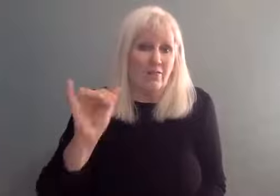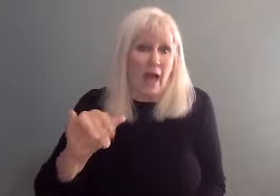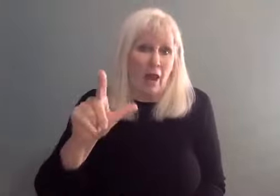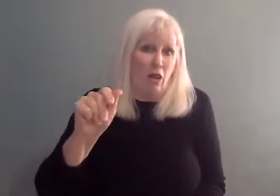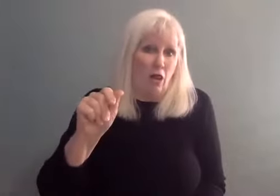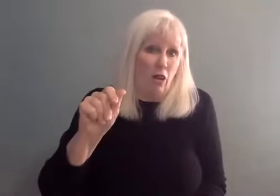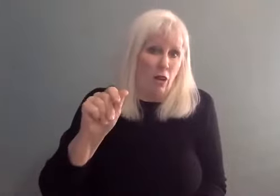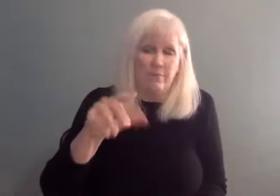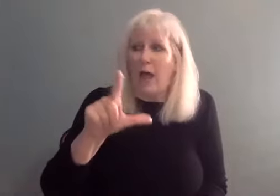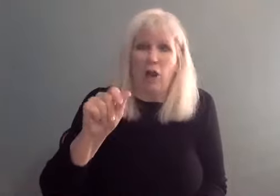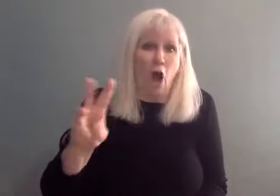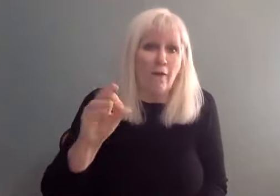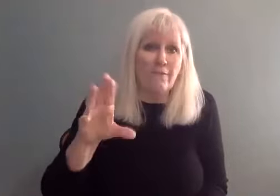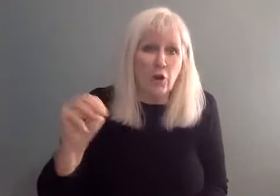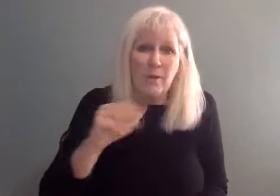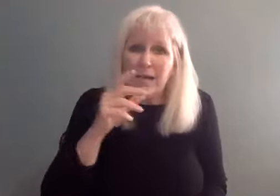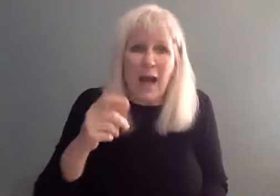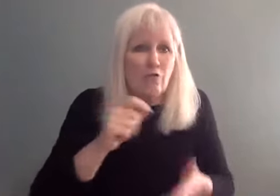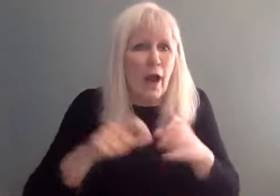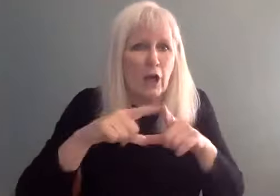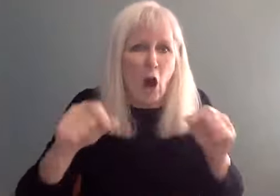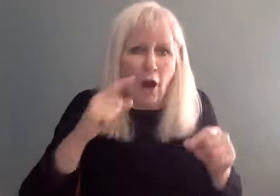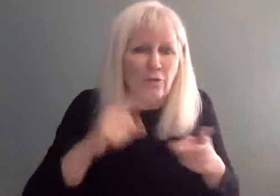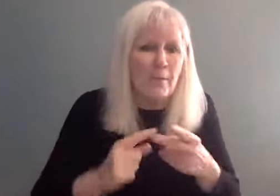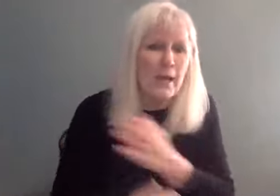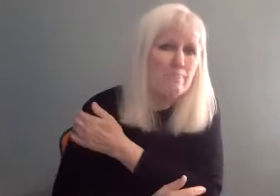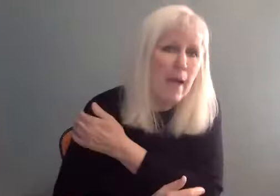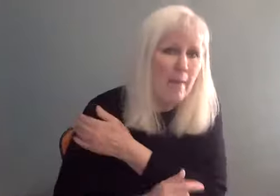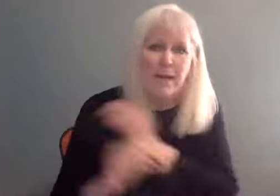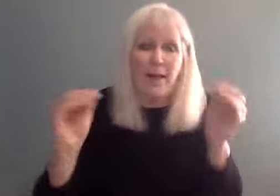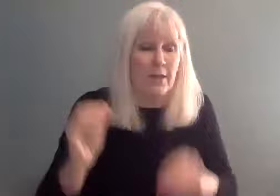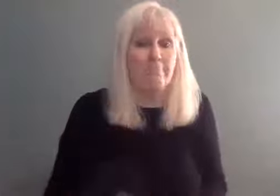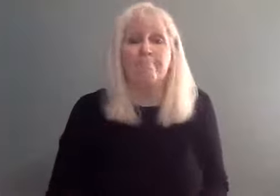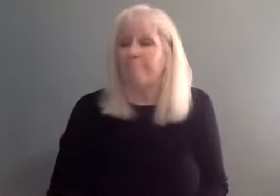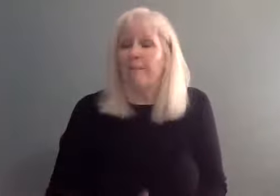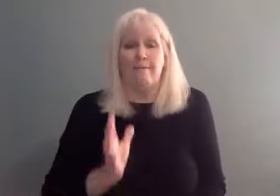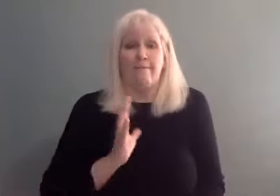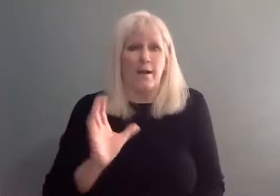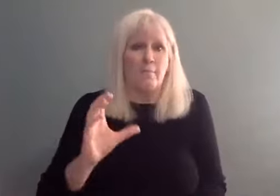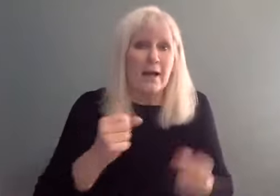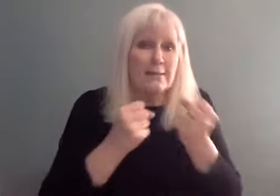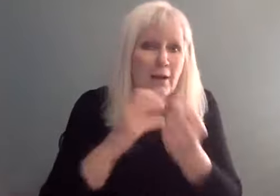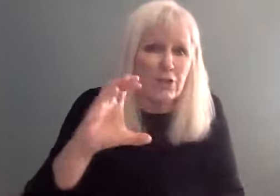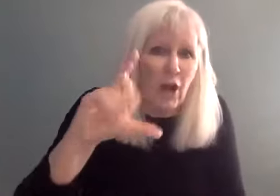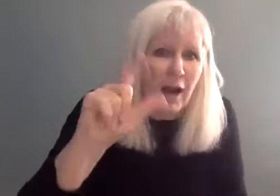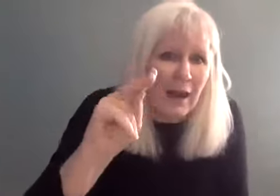you a card or catch your eye but I did do something because my sponsor, Clancy, I've had him for 35 of my 45